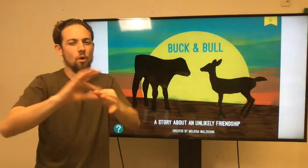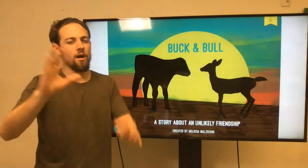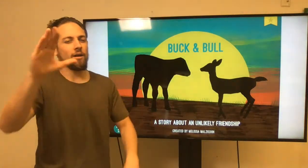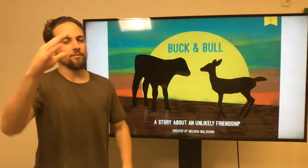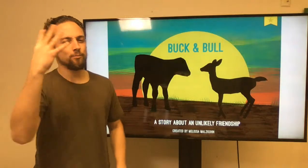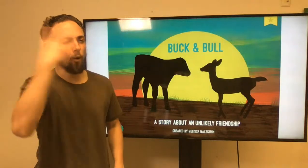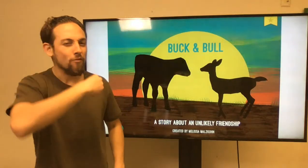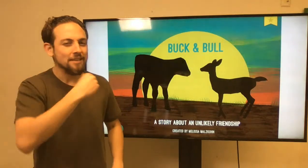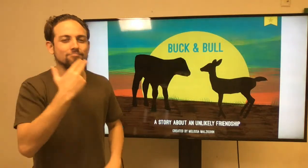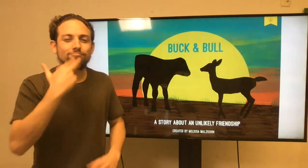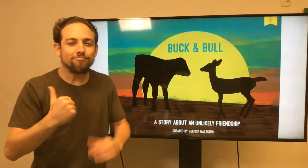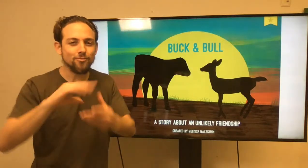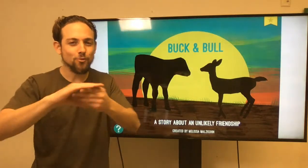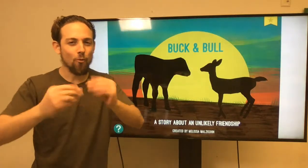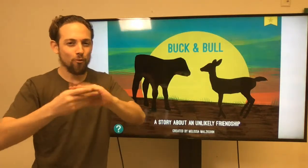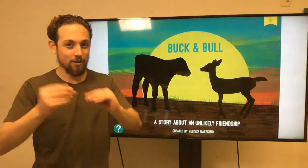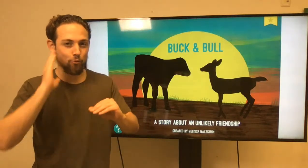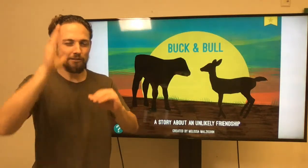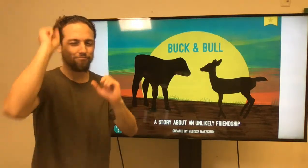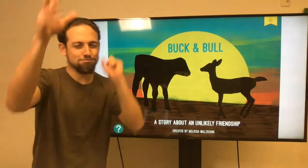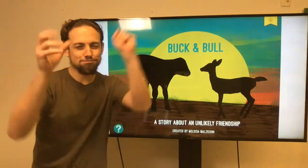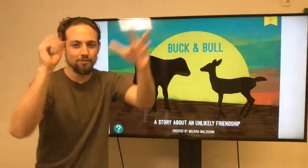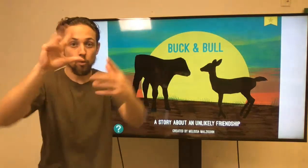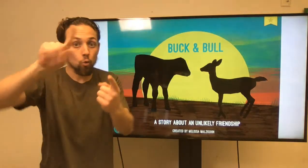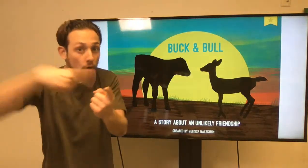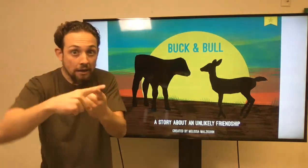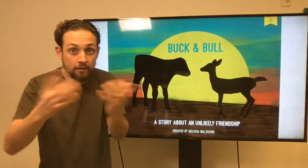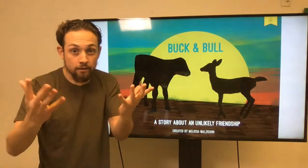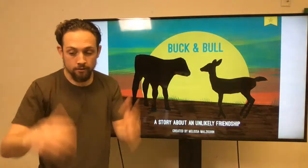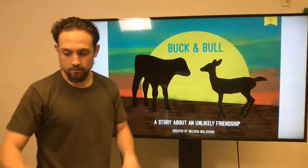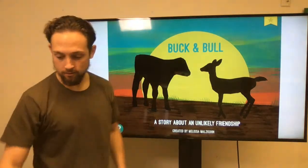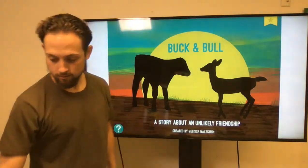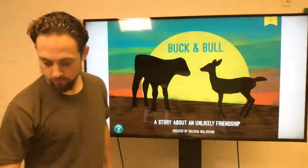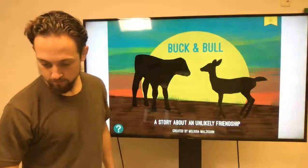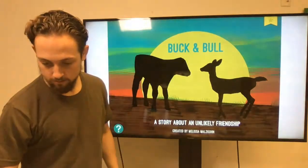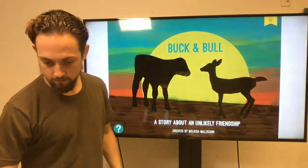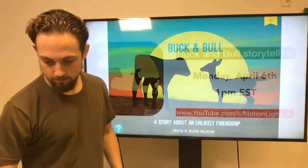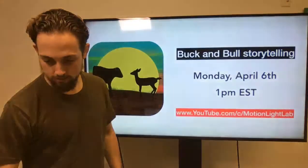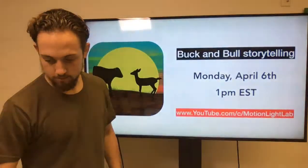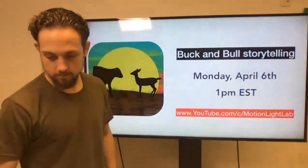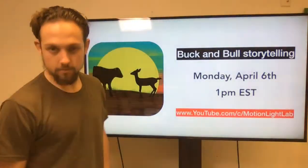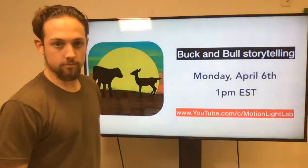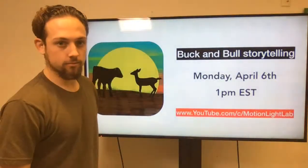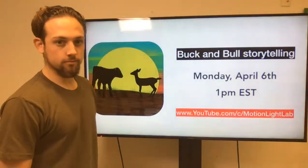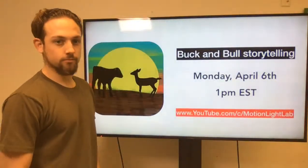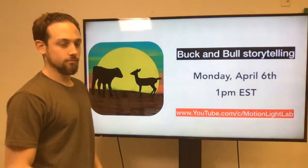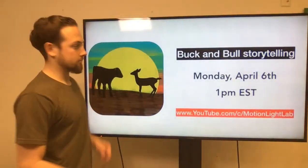This story talks about two good friends. It's a beautiful story, and I will be signing it to you